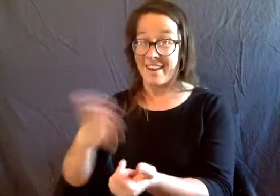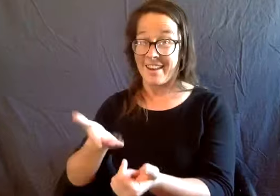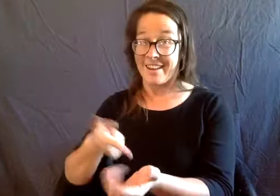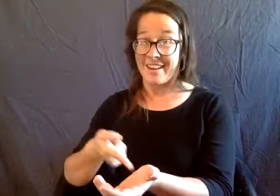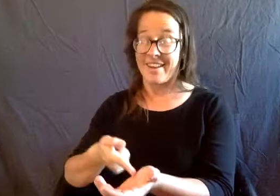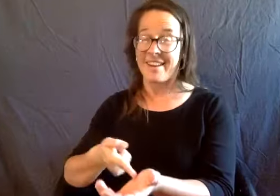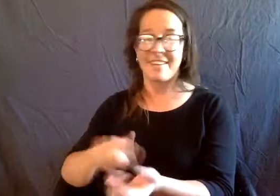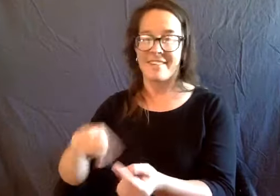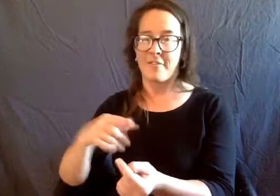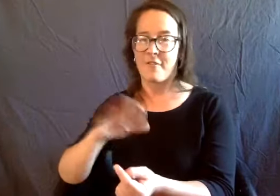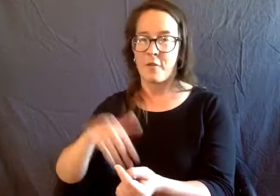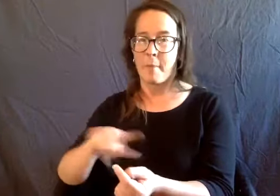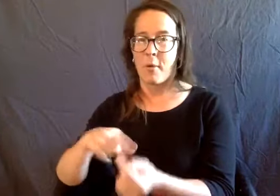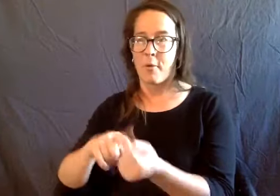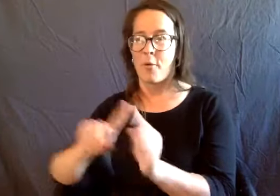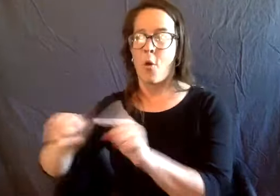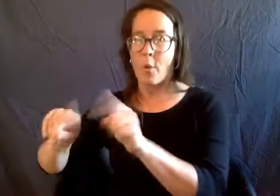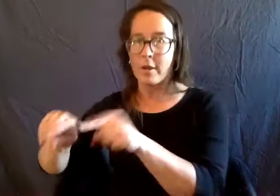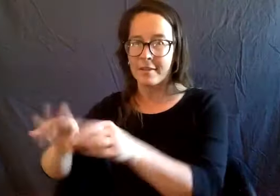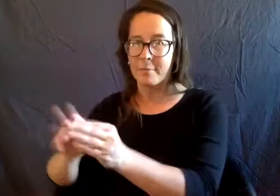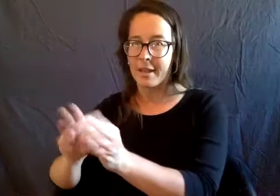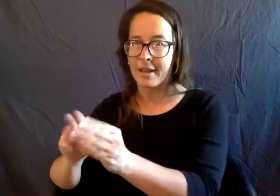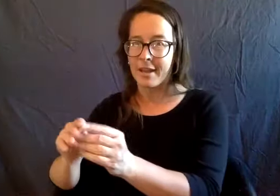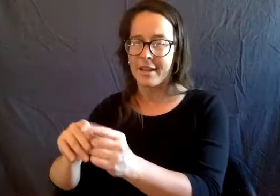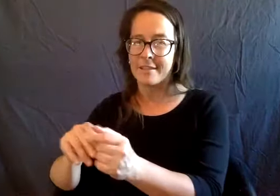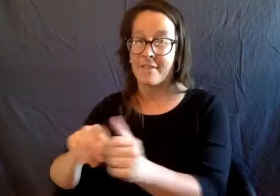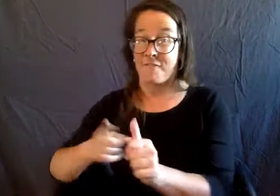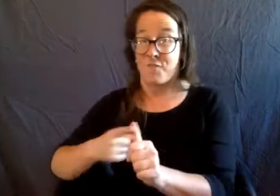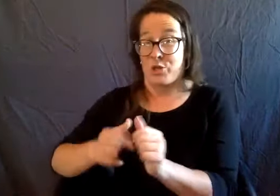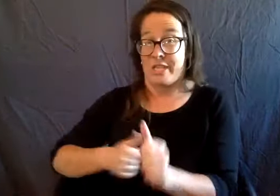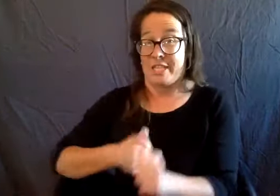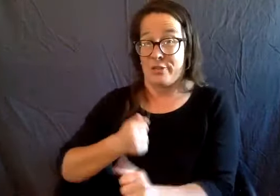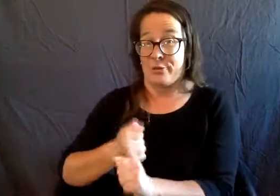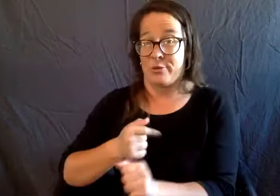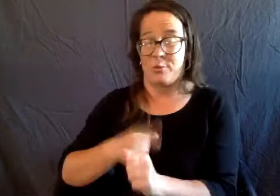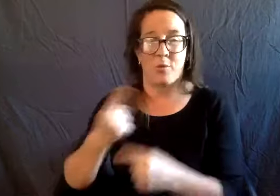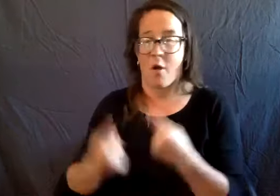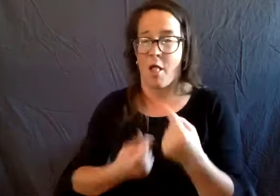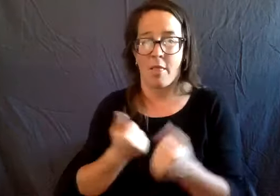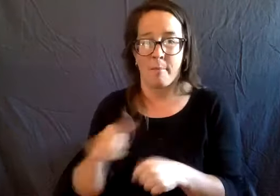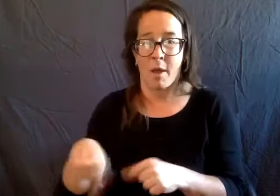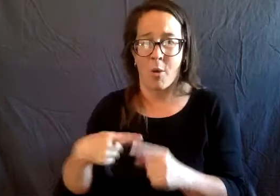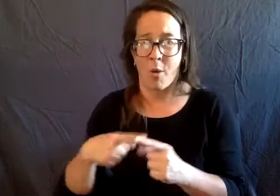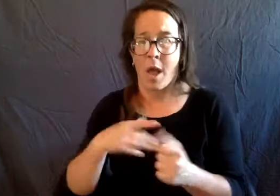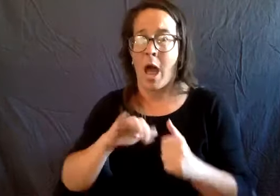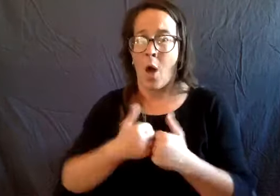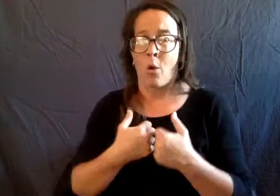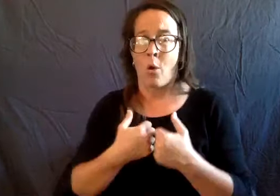And for me, the medicine was never about going to meetings. The medicine in those first years was all about how I could